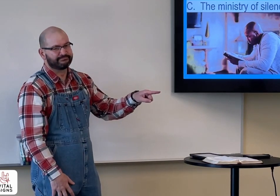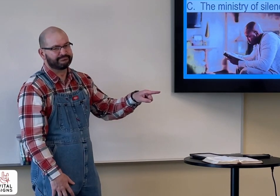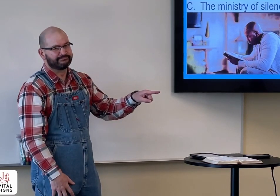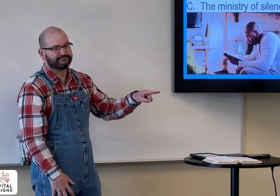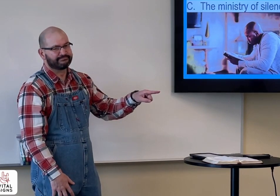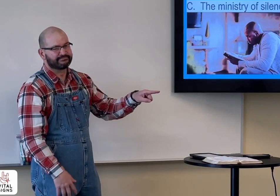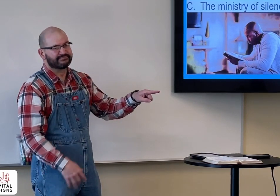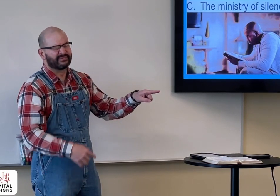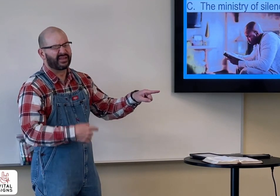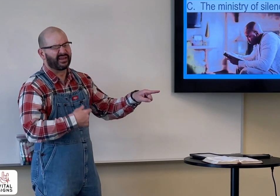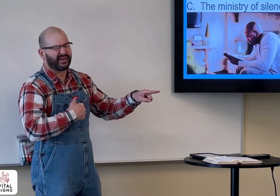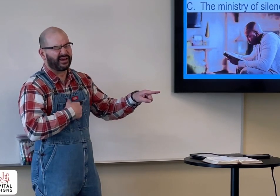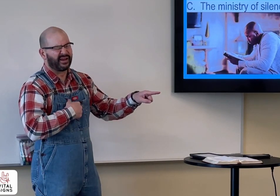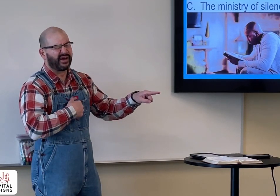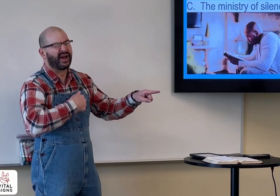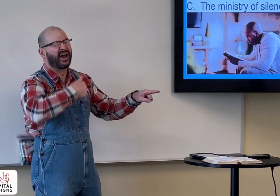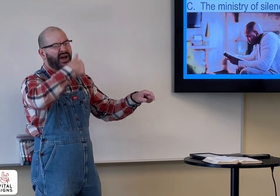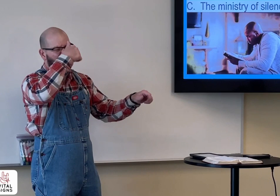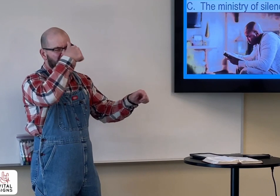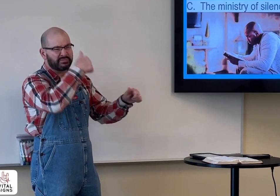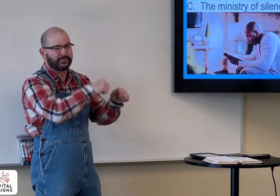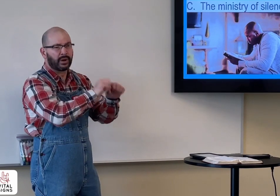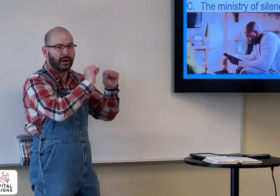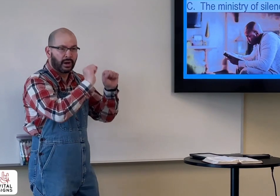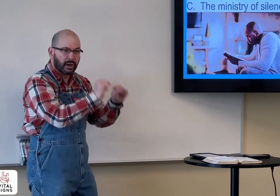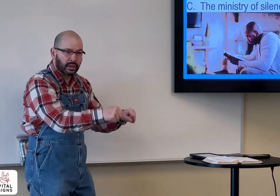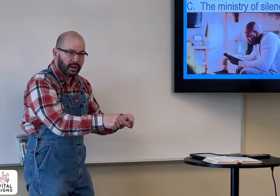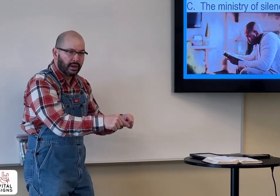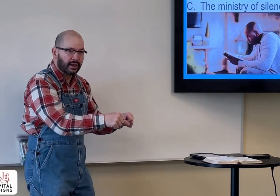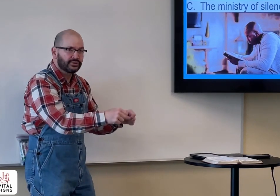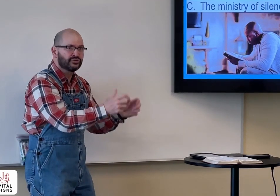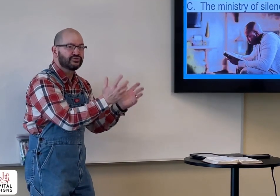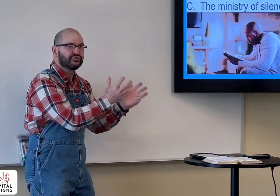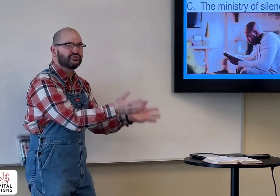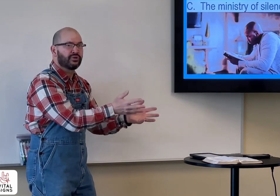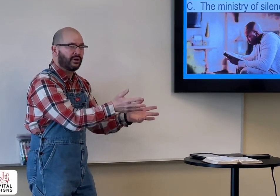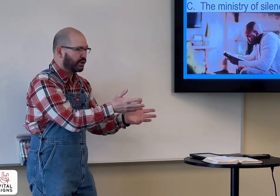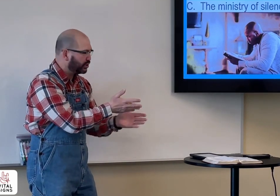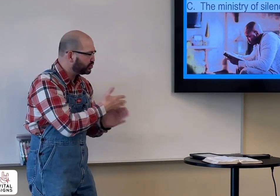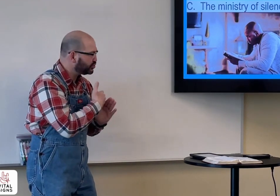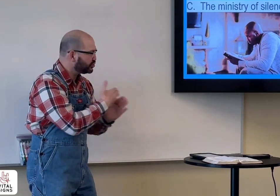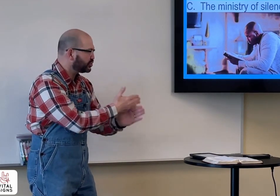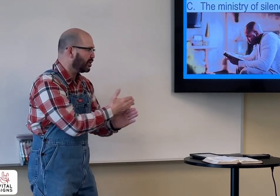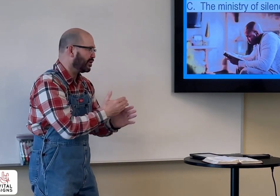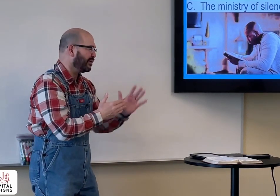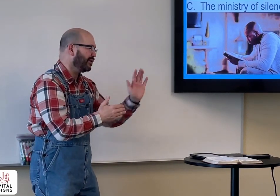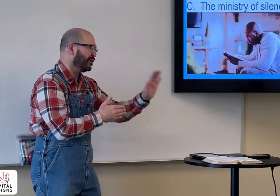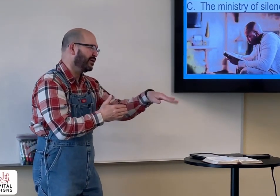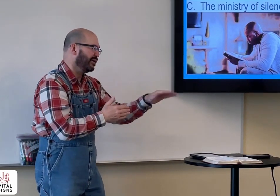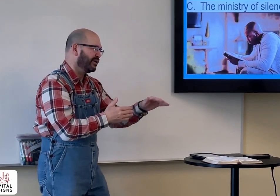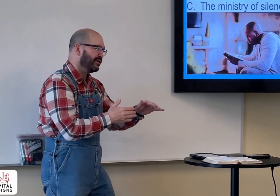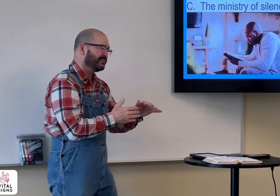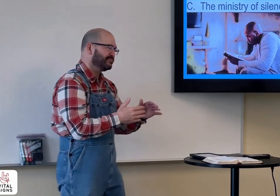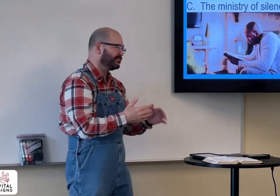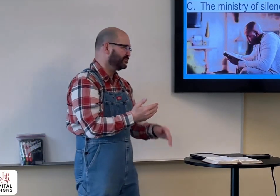and I can see that in my what's happening with him. Maybe I can have a discussion and talk to him about